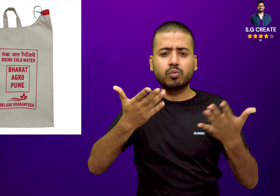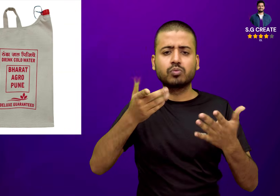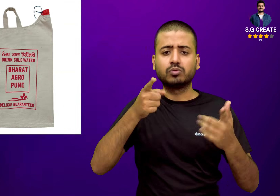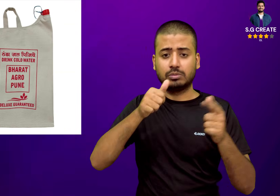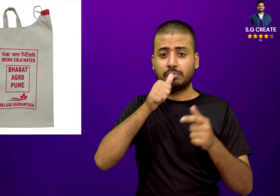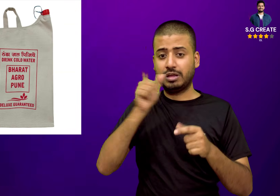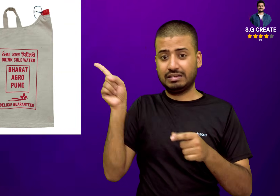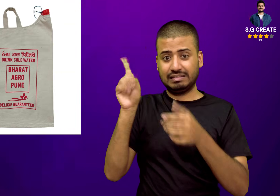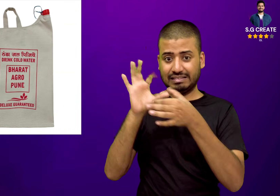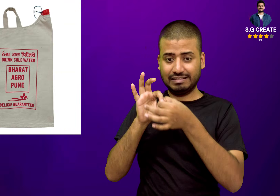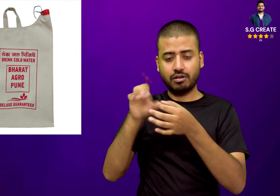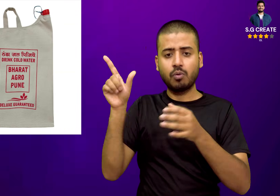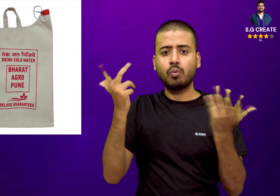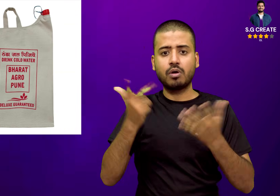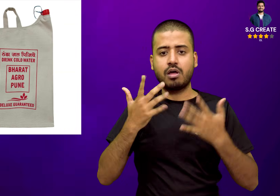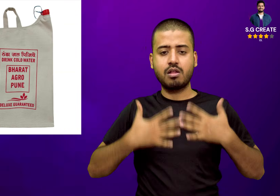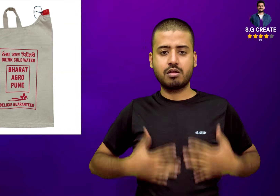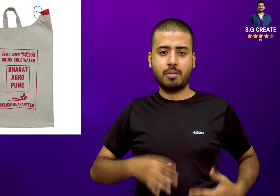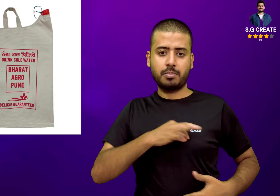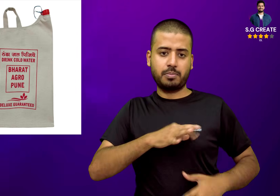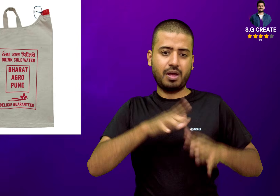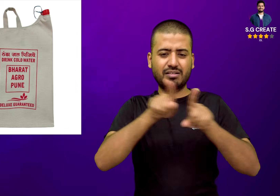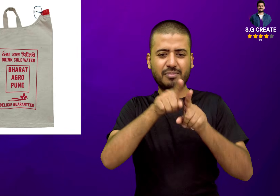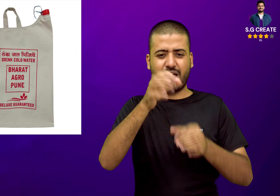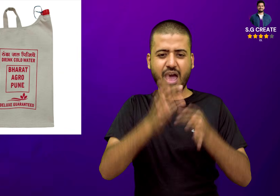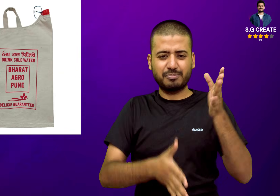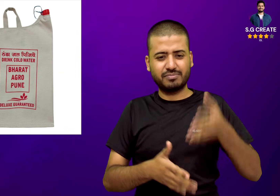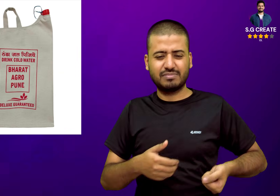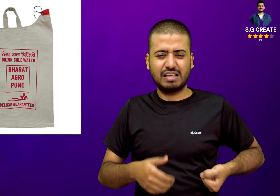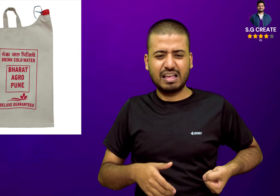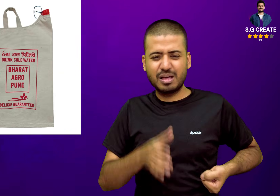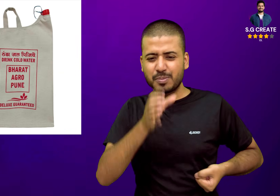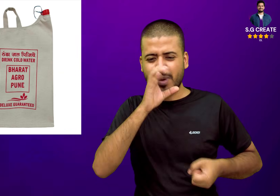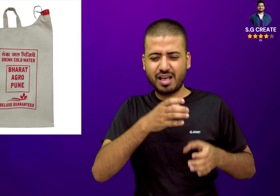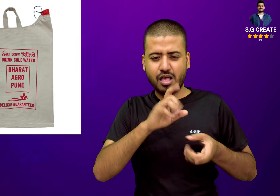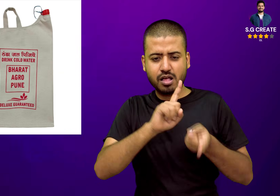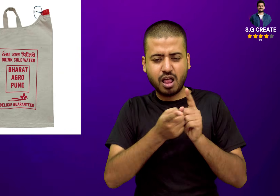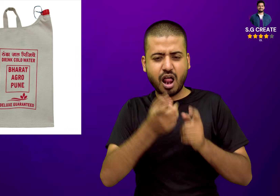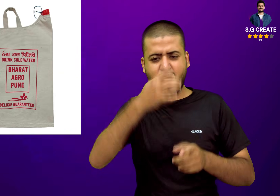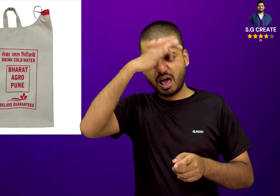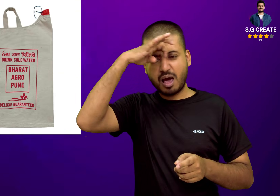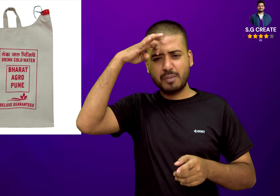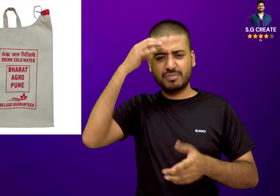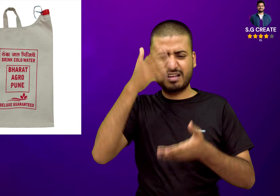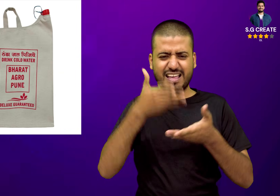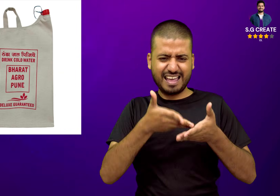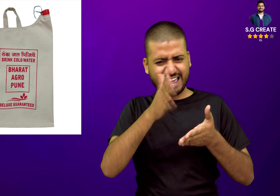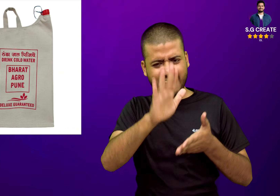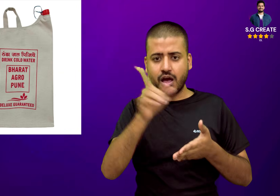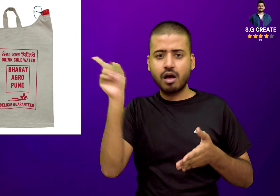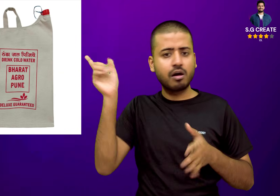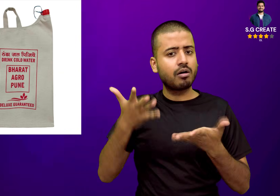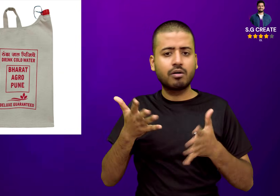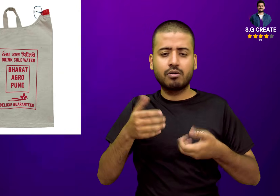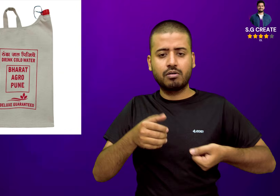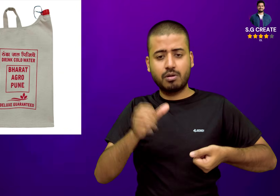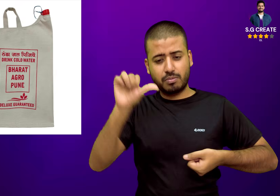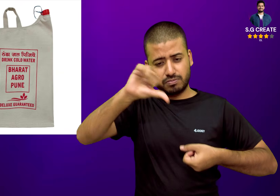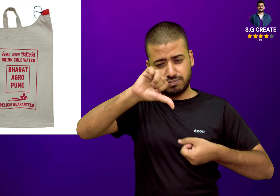is normal behavior and will eventually slow down to a controlled, sweating state. Target users and practical applications: